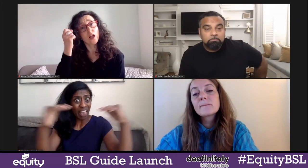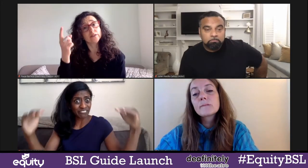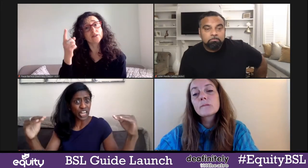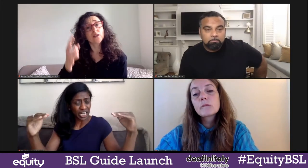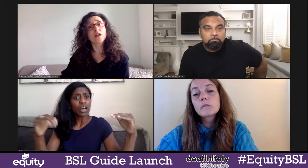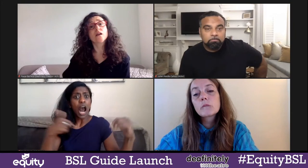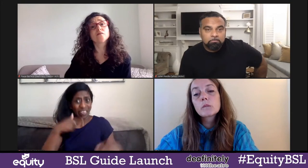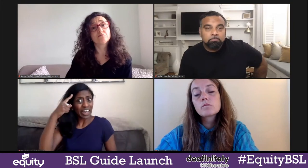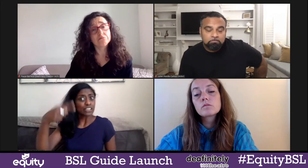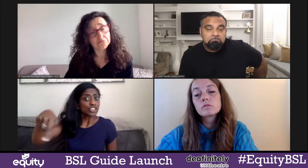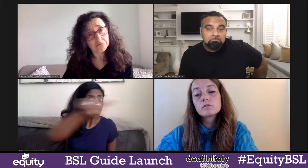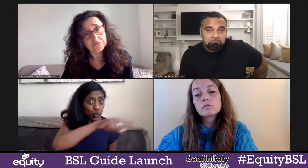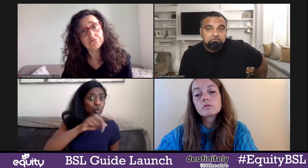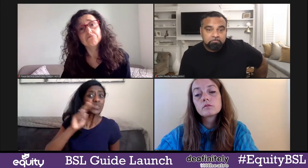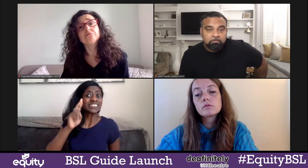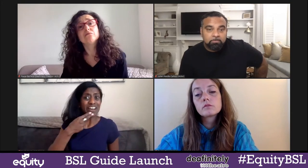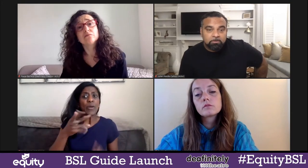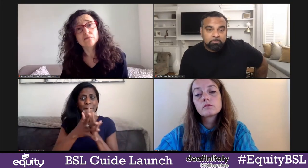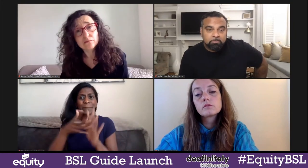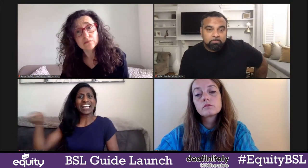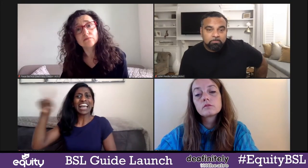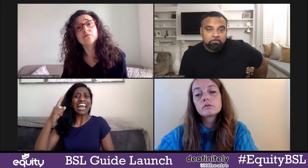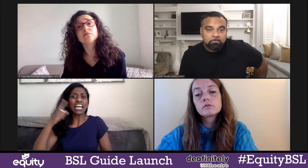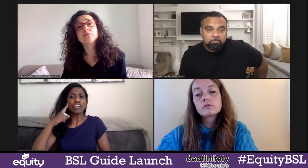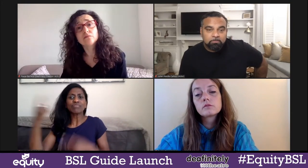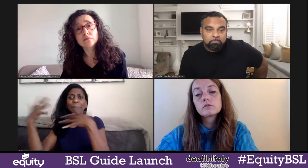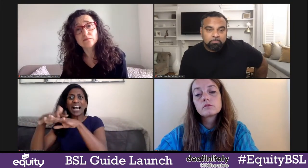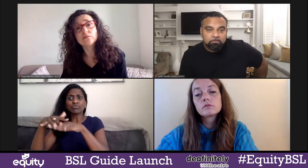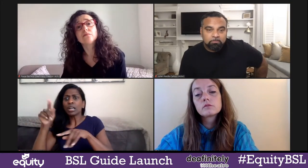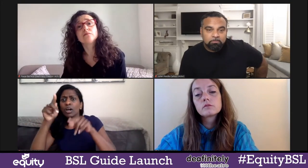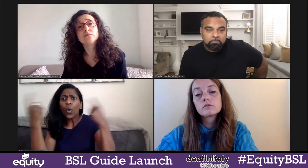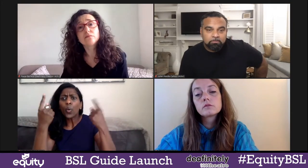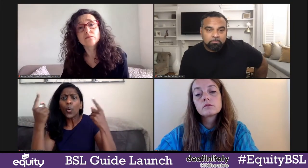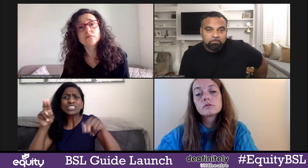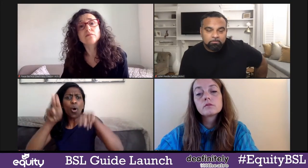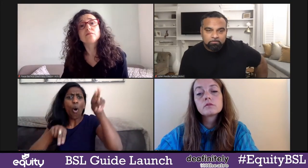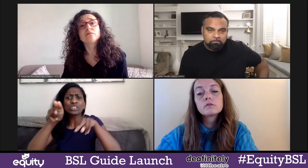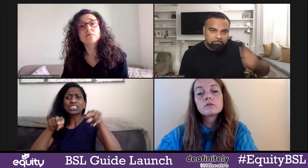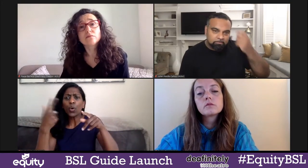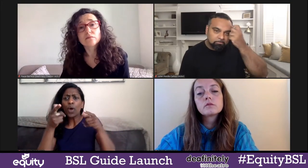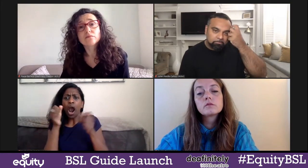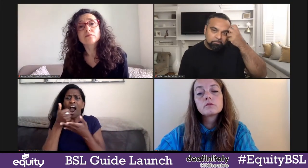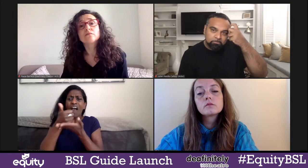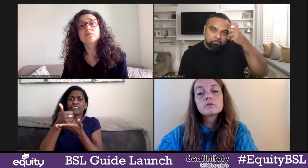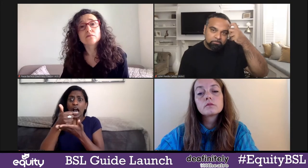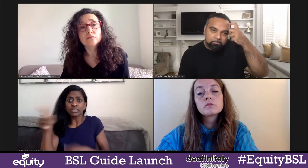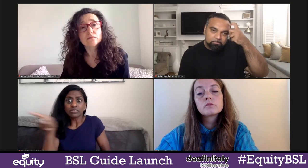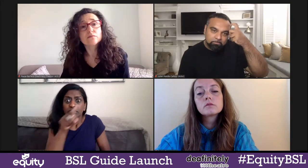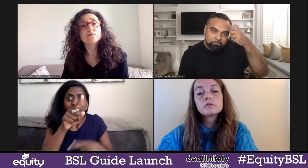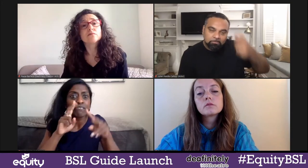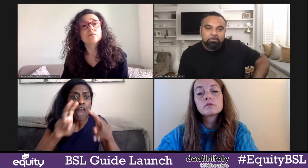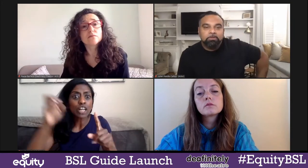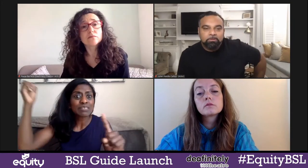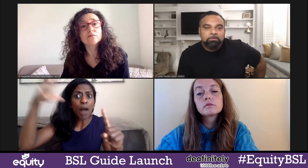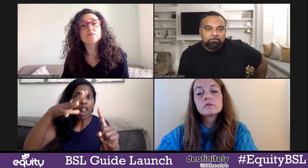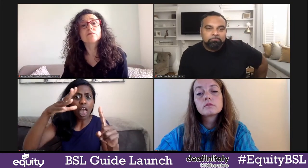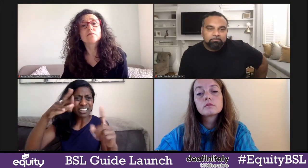voice coaching, and BSL consultancy is the equivalent for sign language. So if people